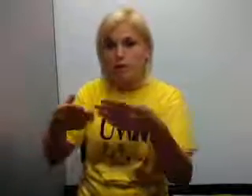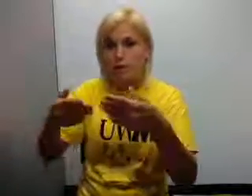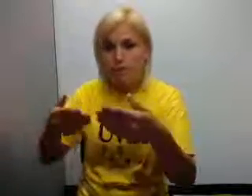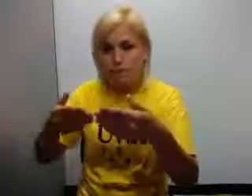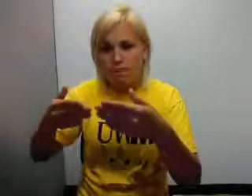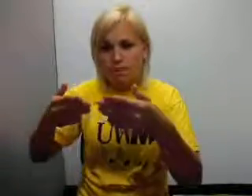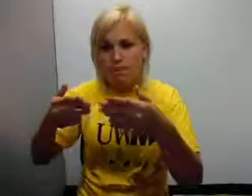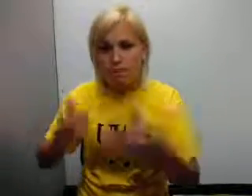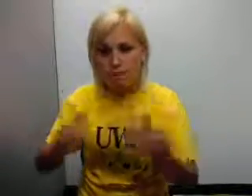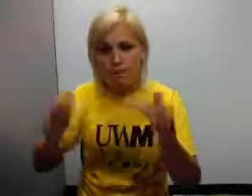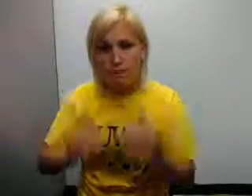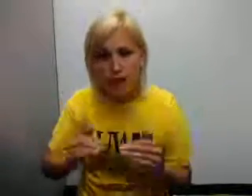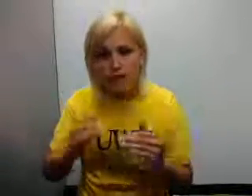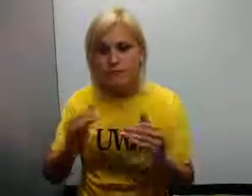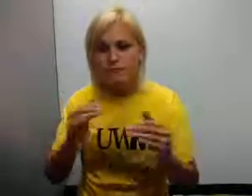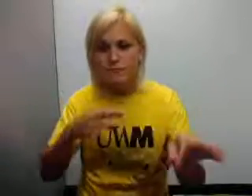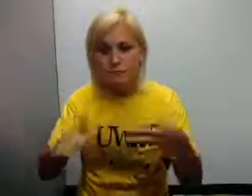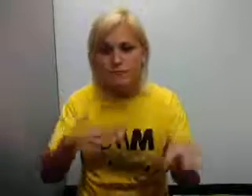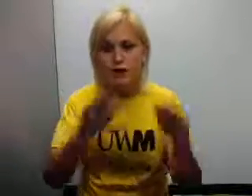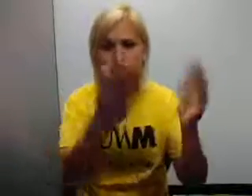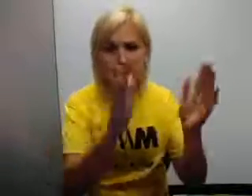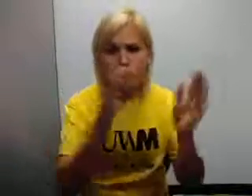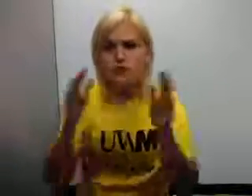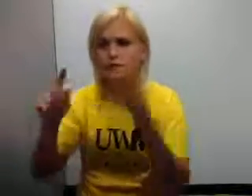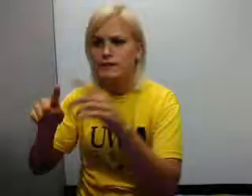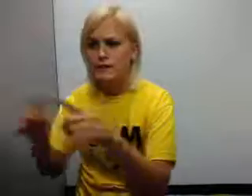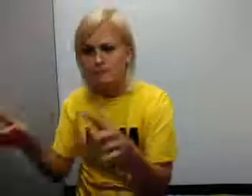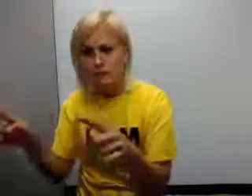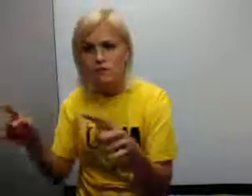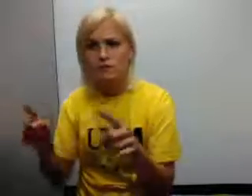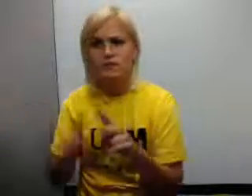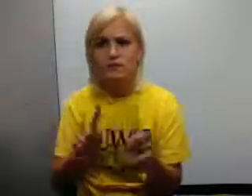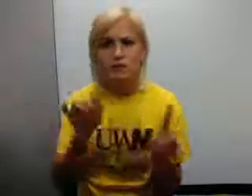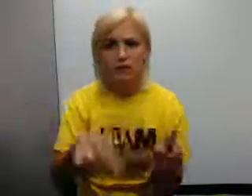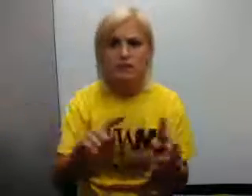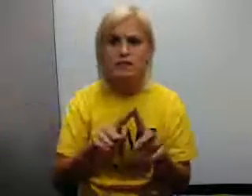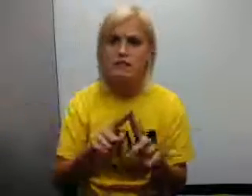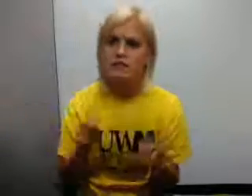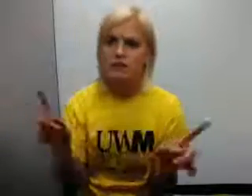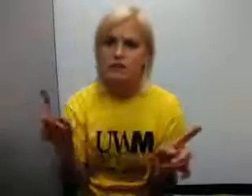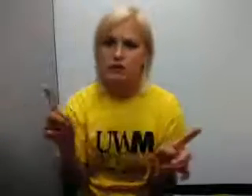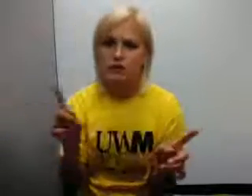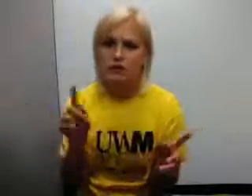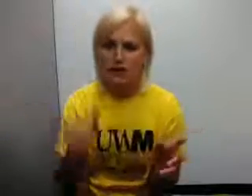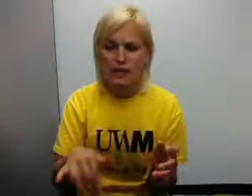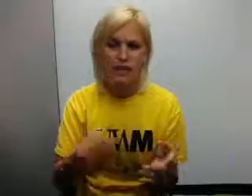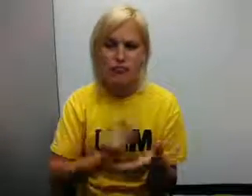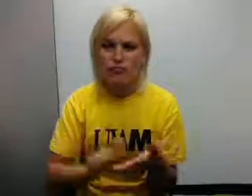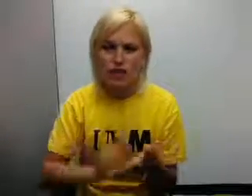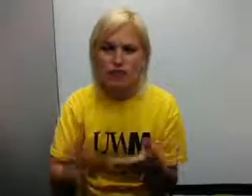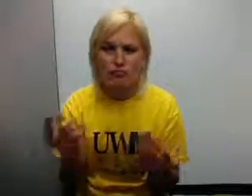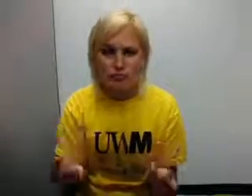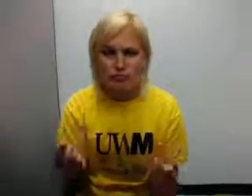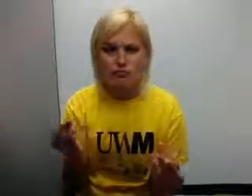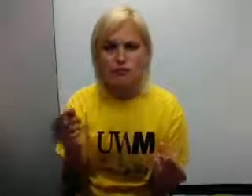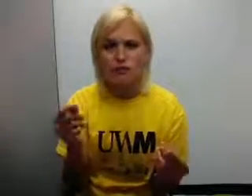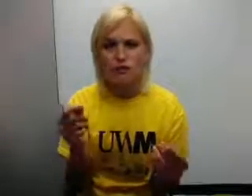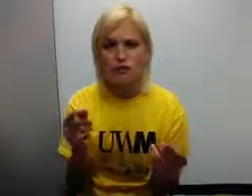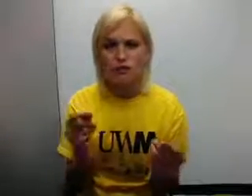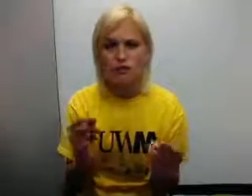summary. The choice of technique is just another decision writers habitually make. Travel presents